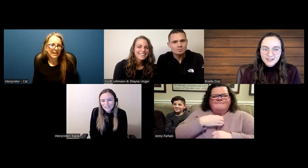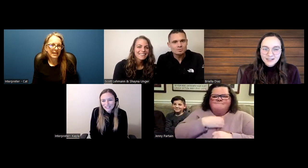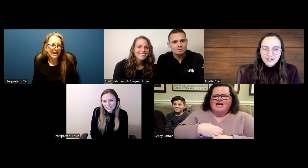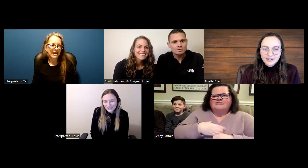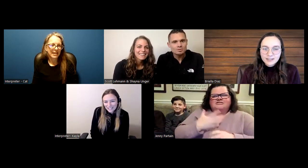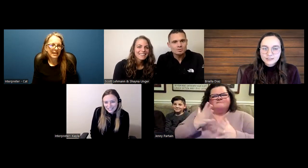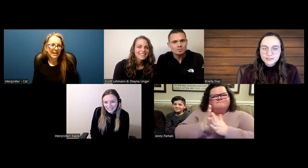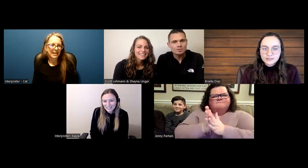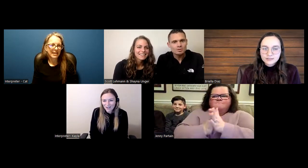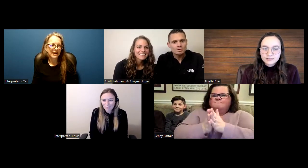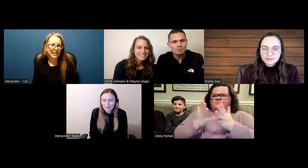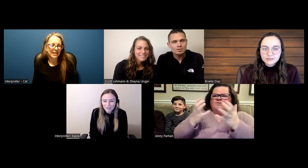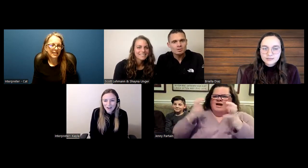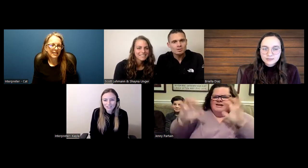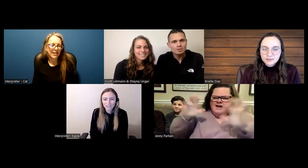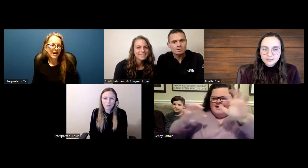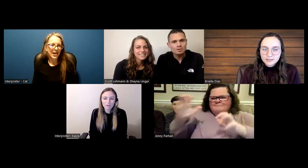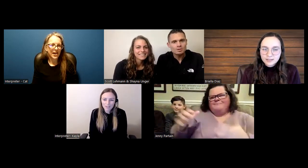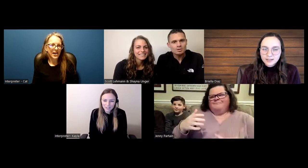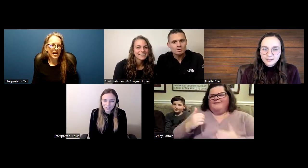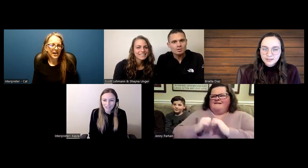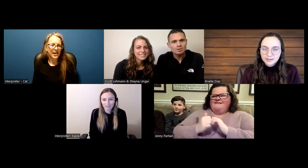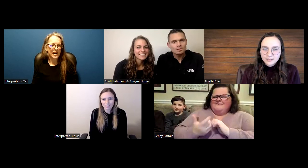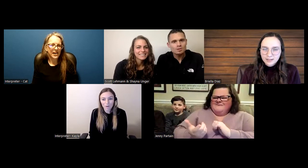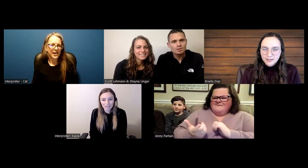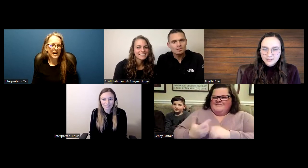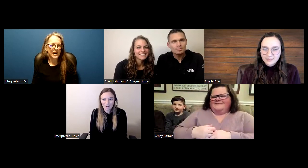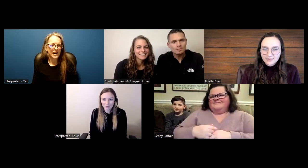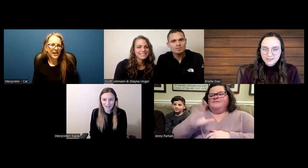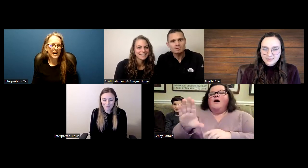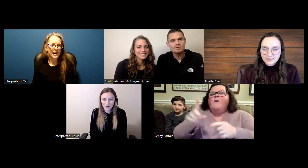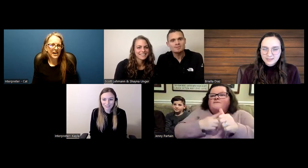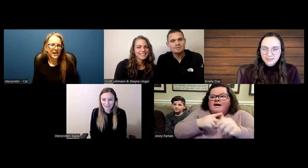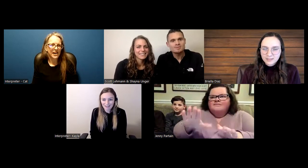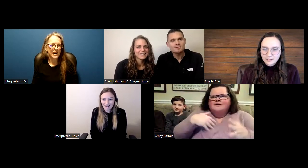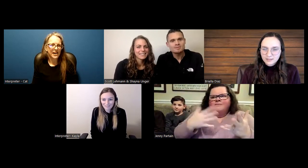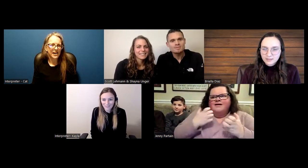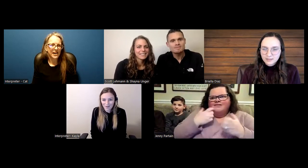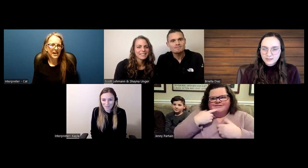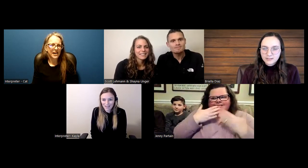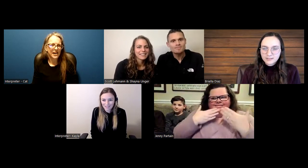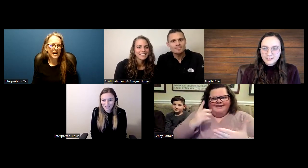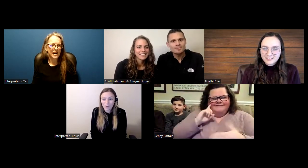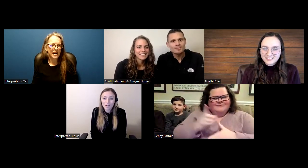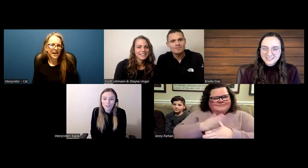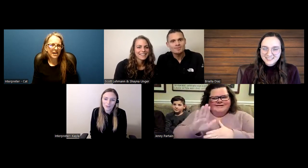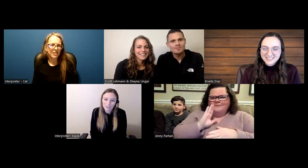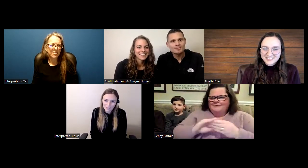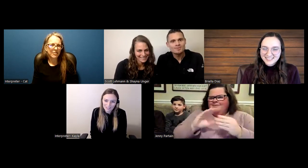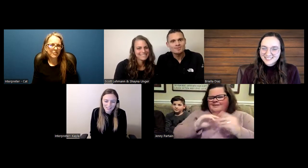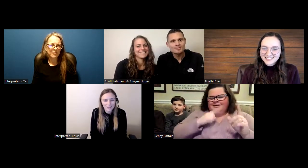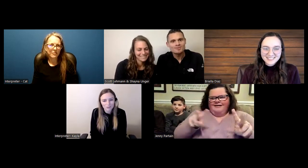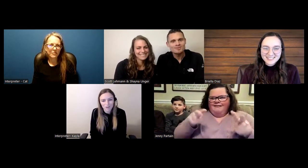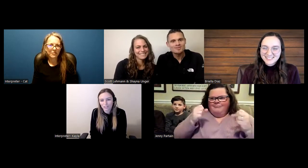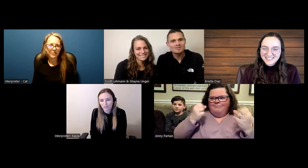we were just curious, with your passion and motivation wanting to mountain climb, where did that come from? And well, also first I